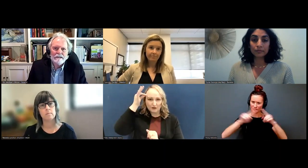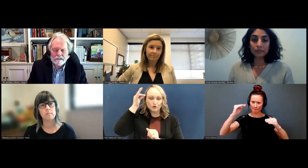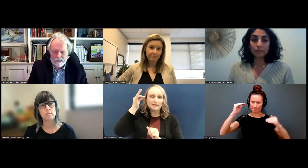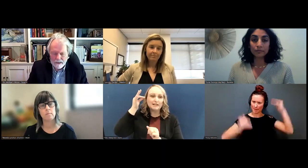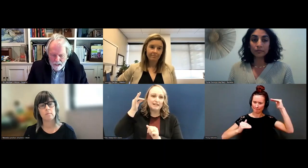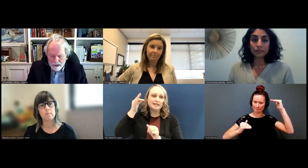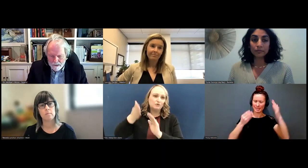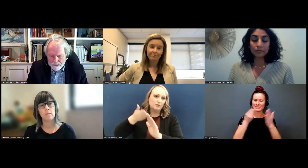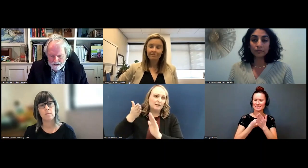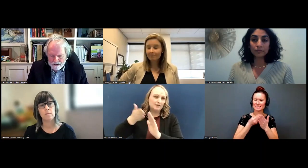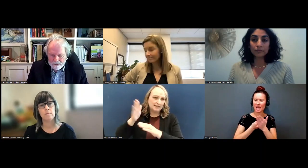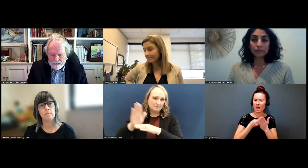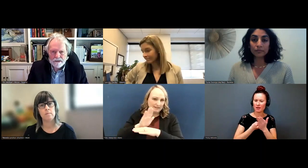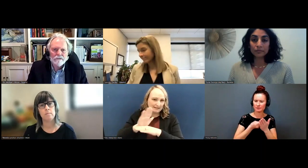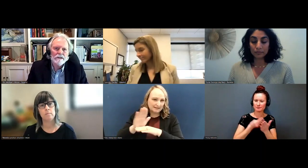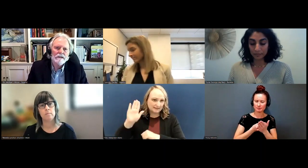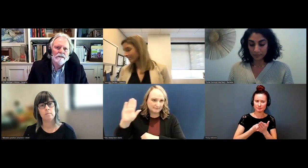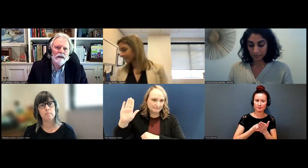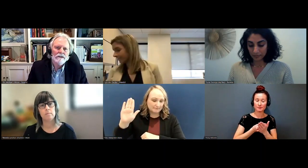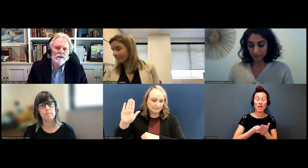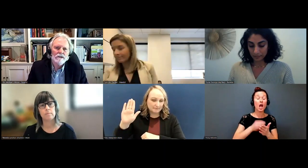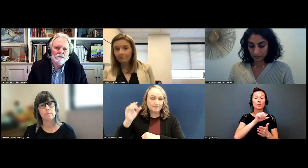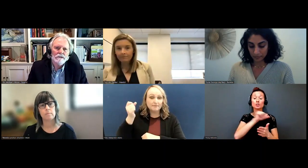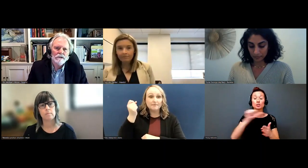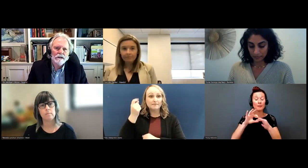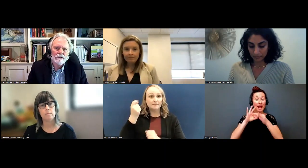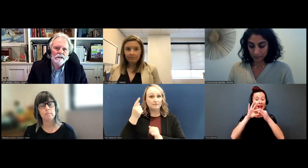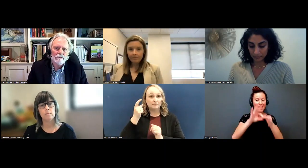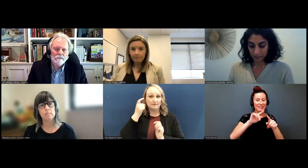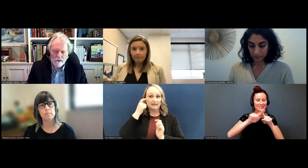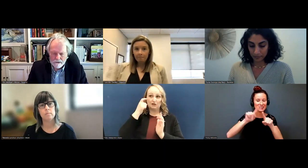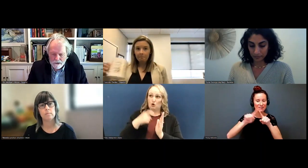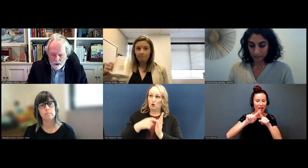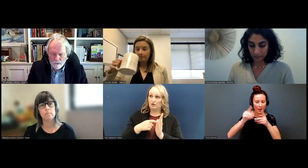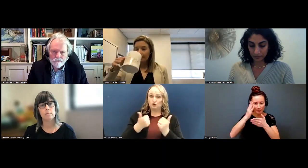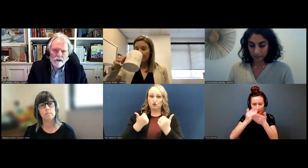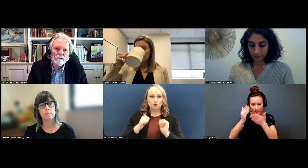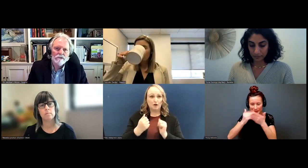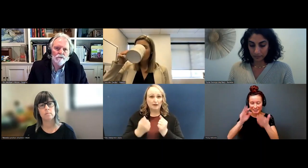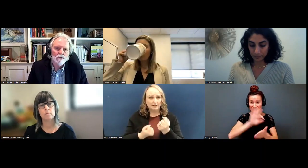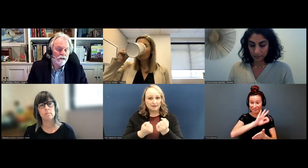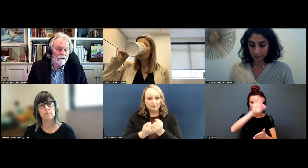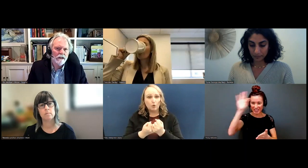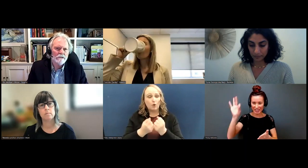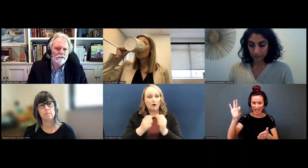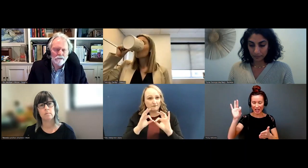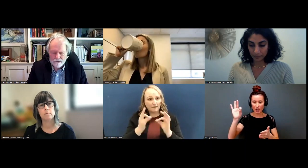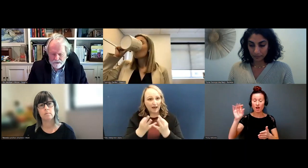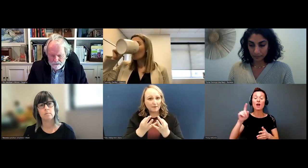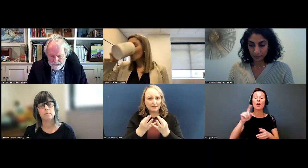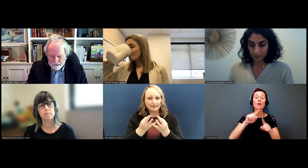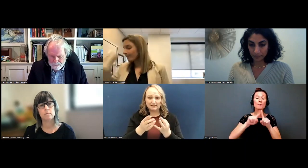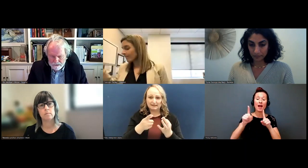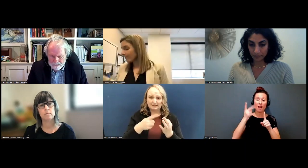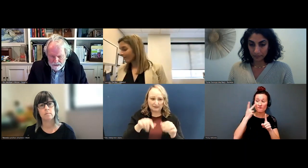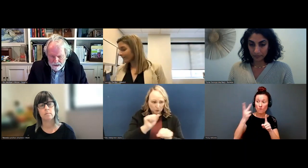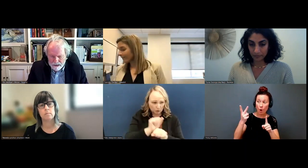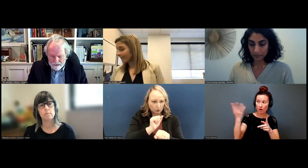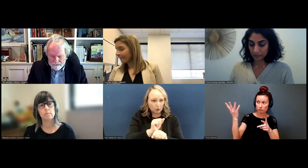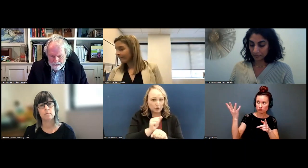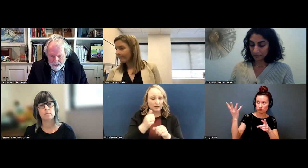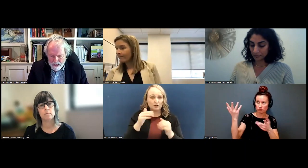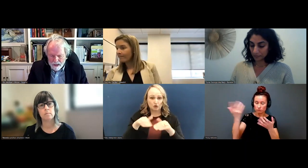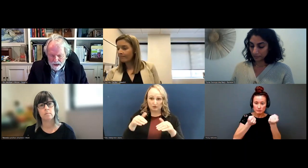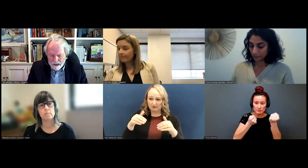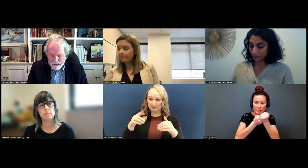and sectors, but it's a significant acknowledgement of trying to help support families, working families with children with disabilities,